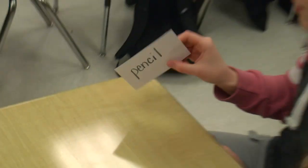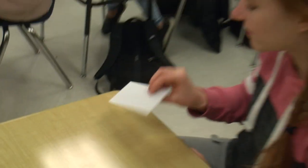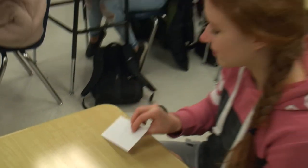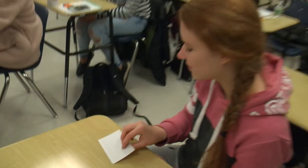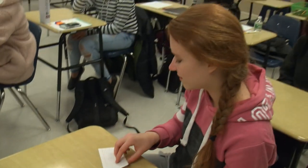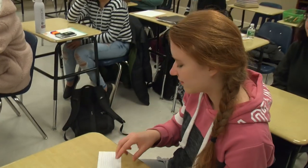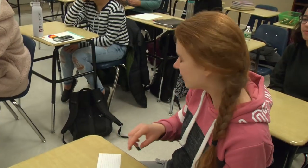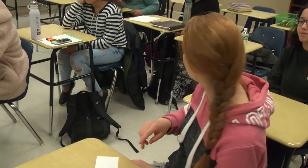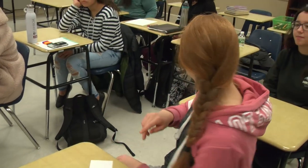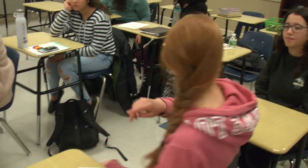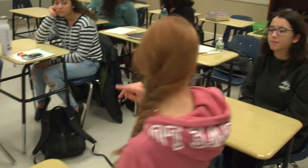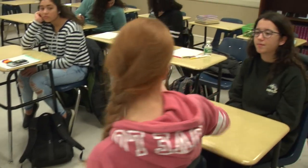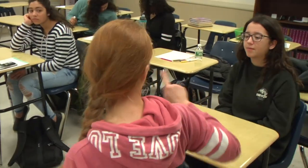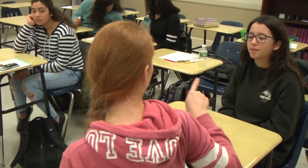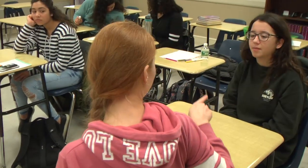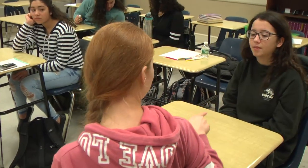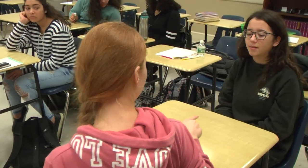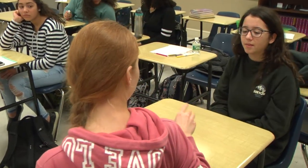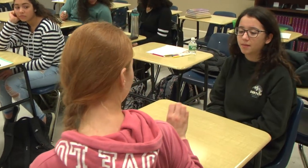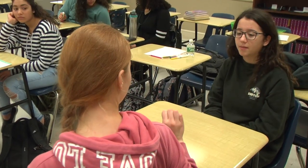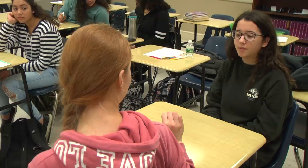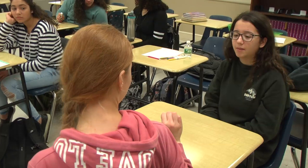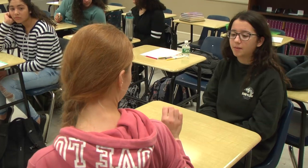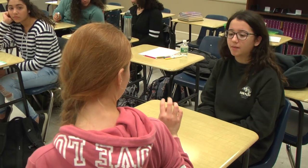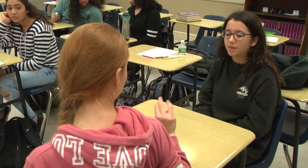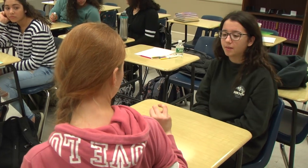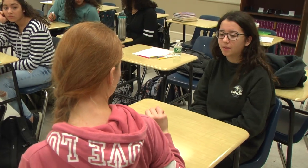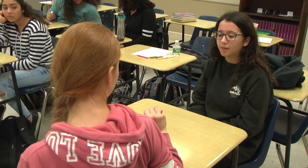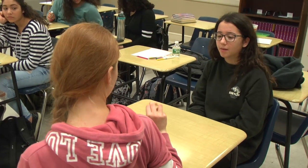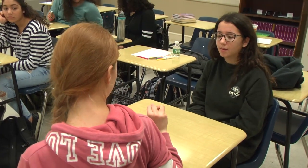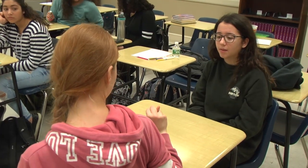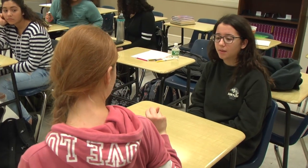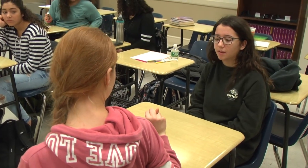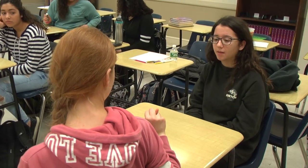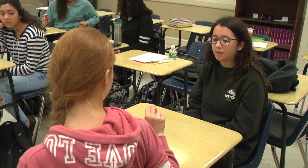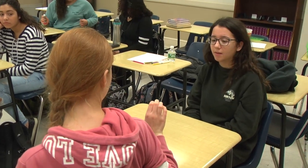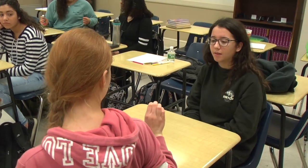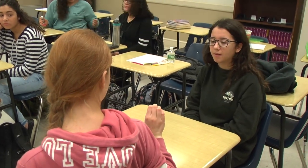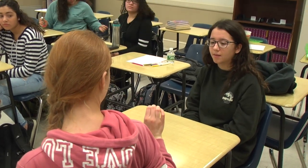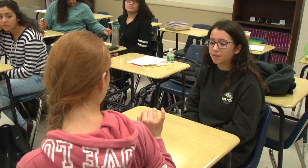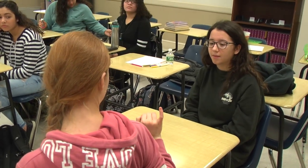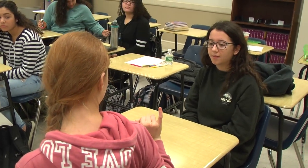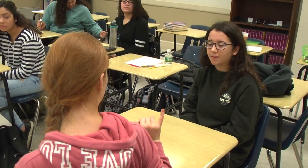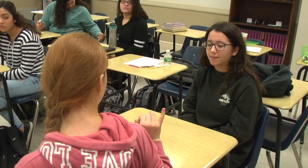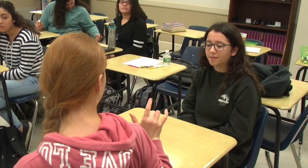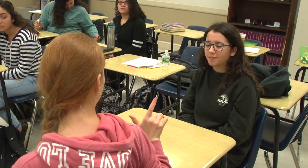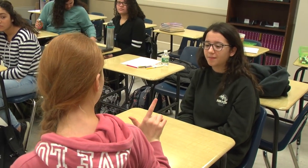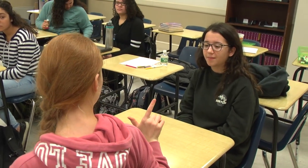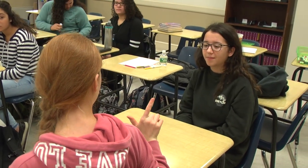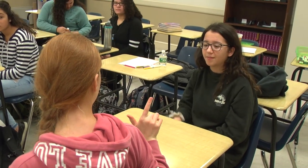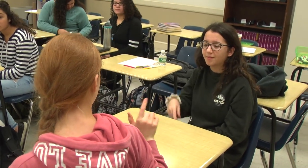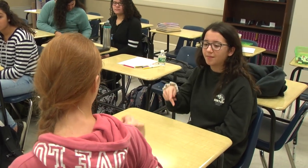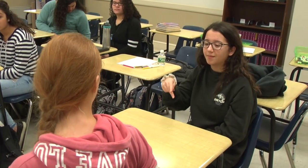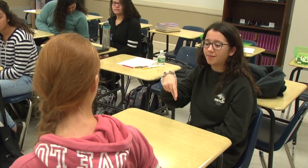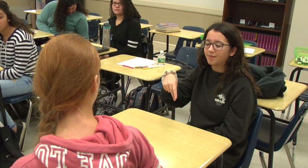So I started signing and I was looking for more experience so I started working in the hearing support classroom up at the high school